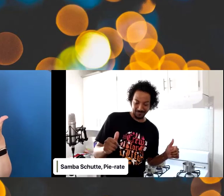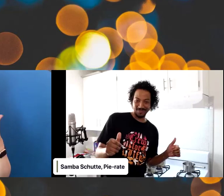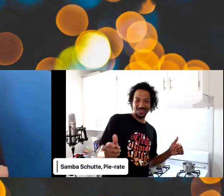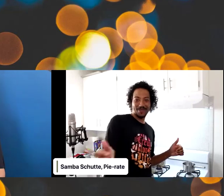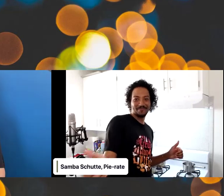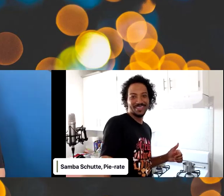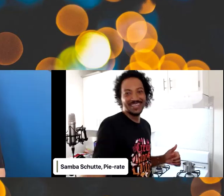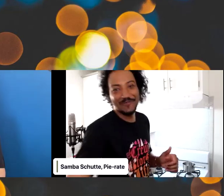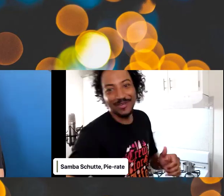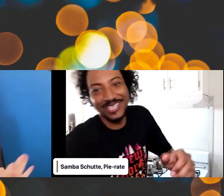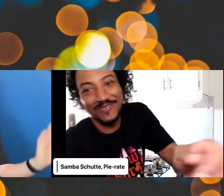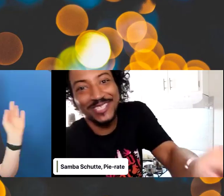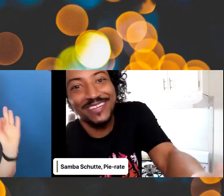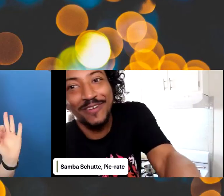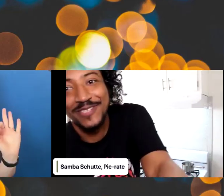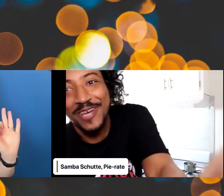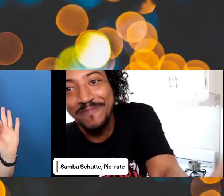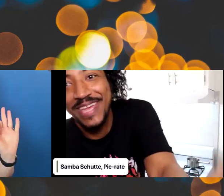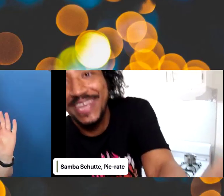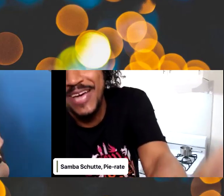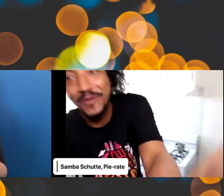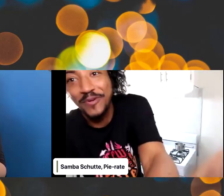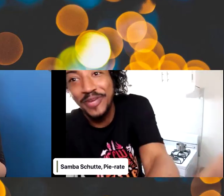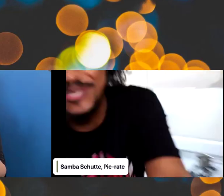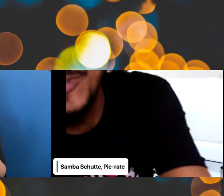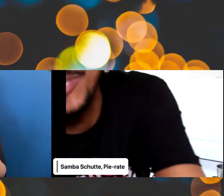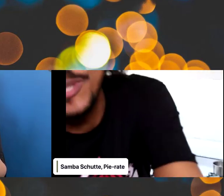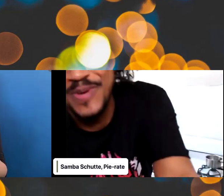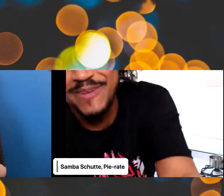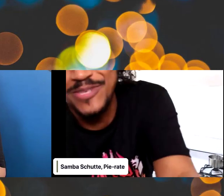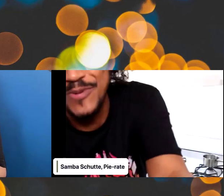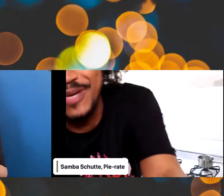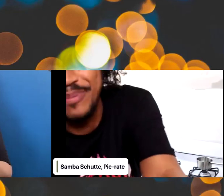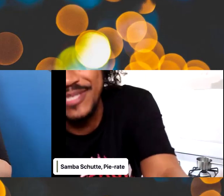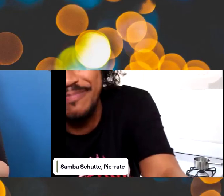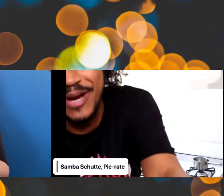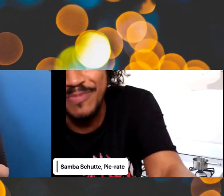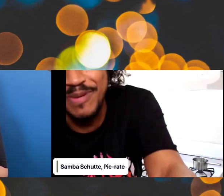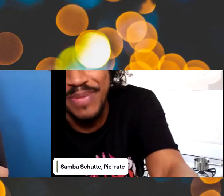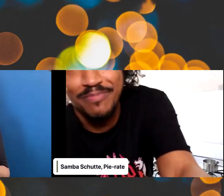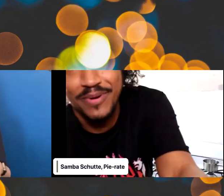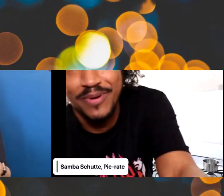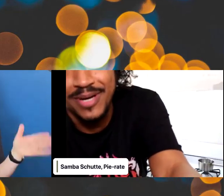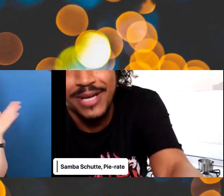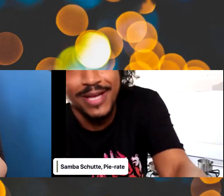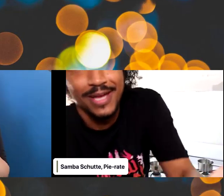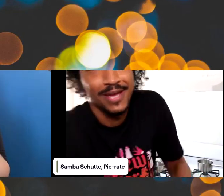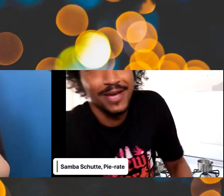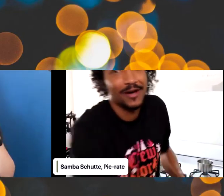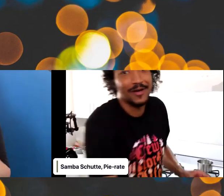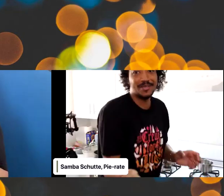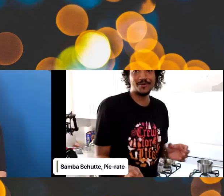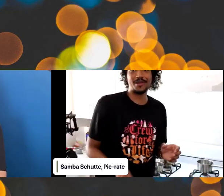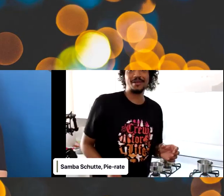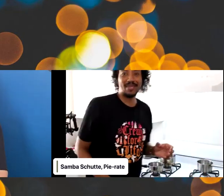Okay, all right. First things first, oven's on, and now we're going to show you how to put some parchment paper